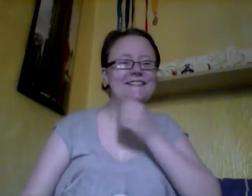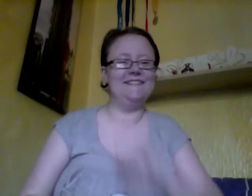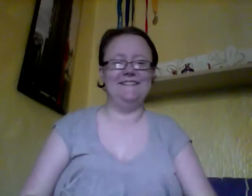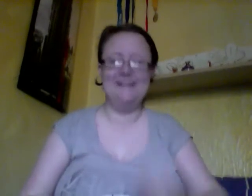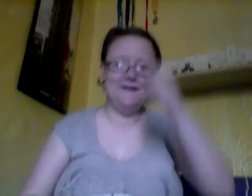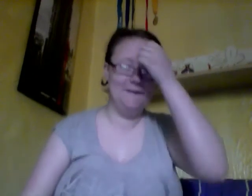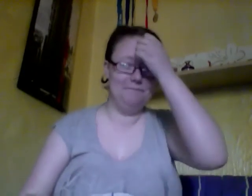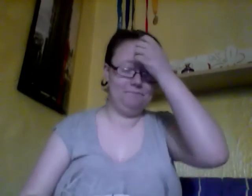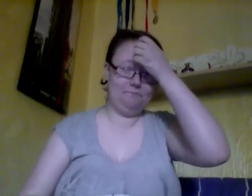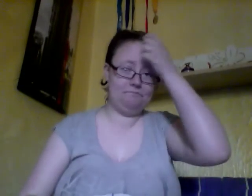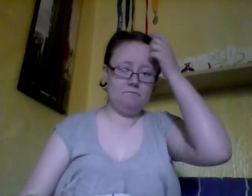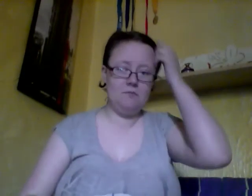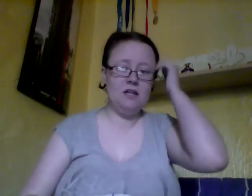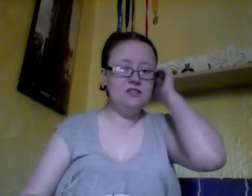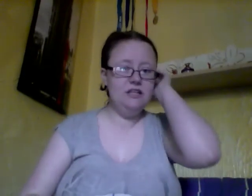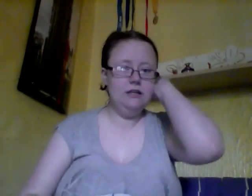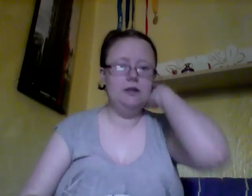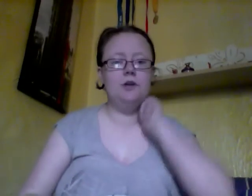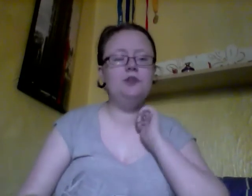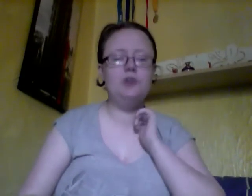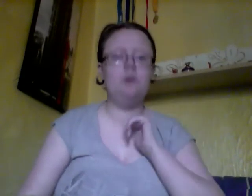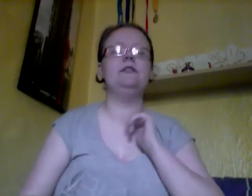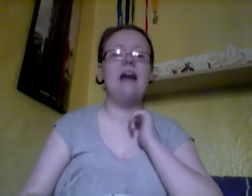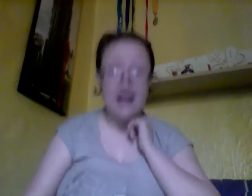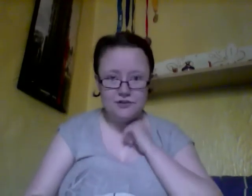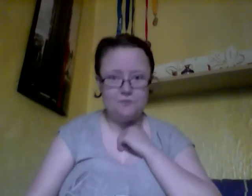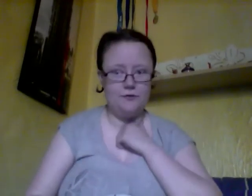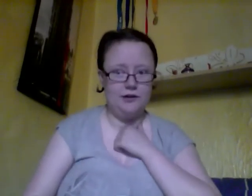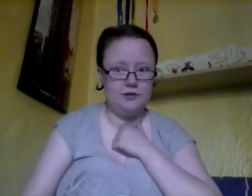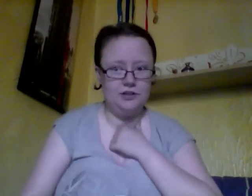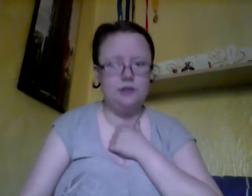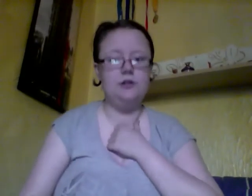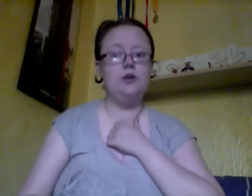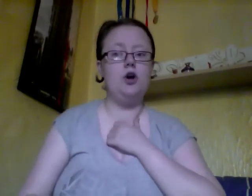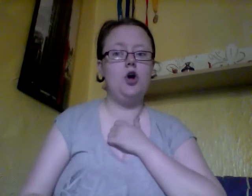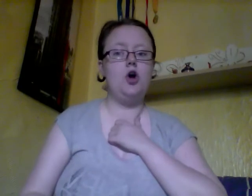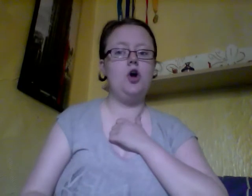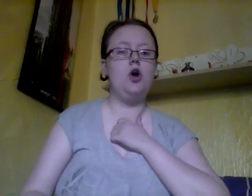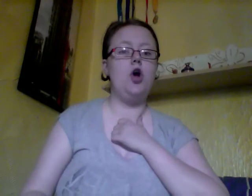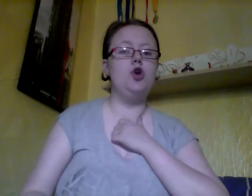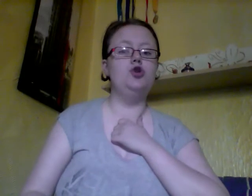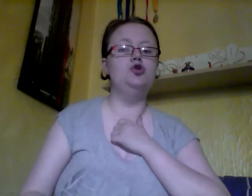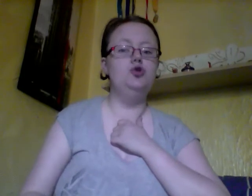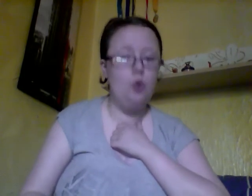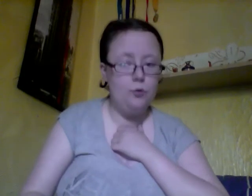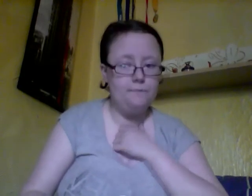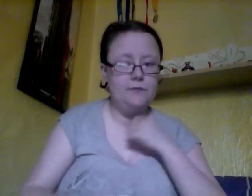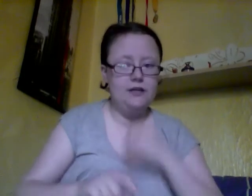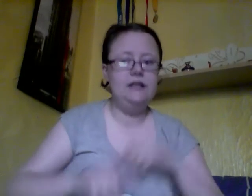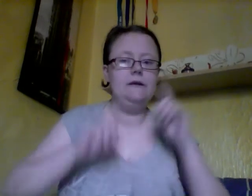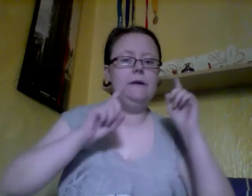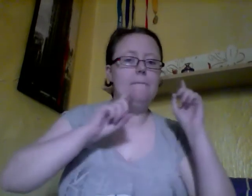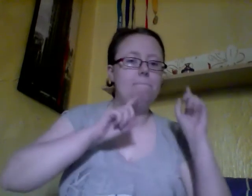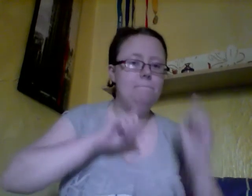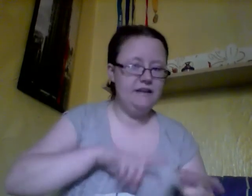Sorry. C. Does Sherlock catch Moriarty? No. He beats